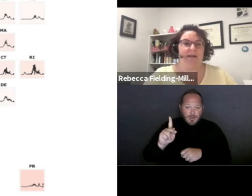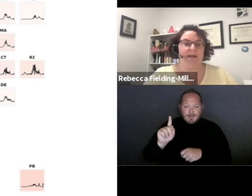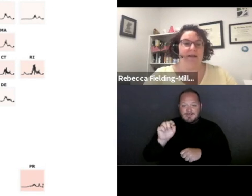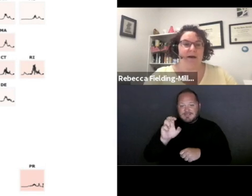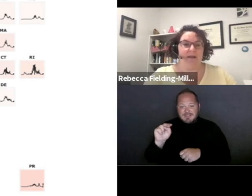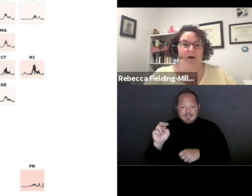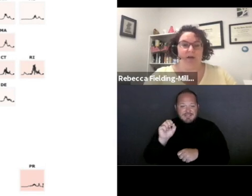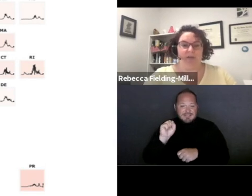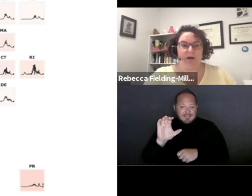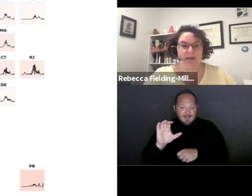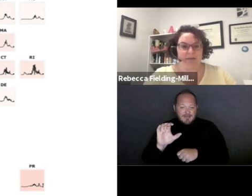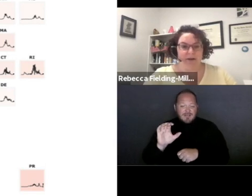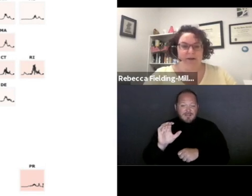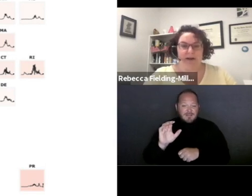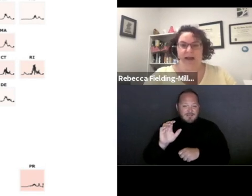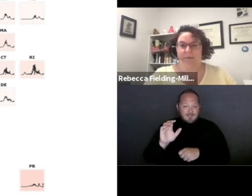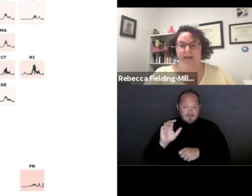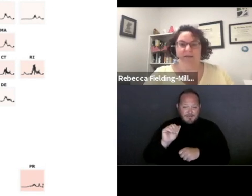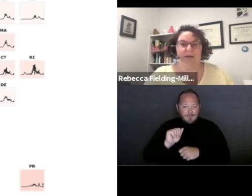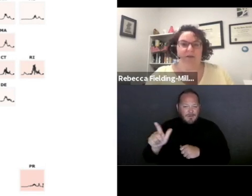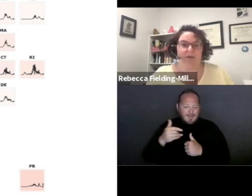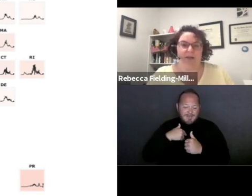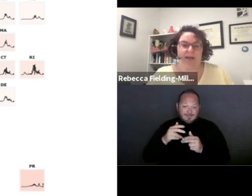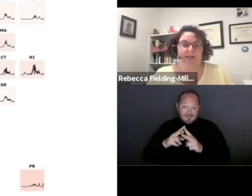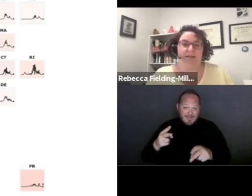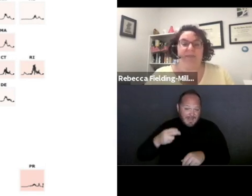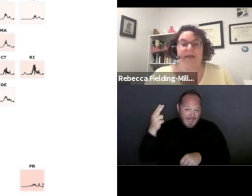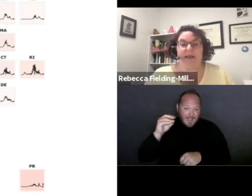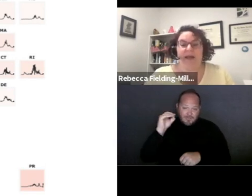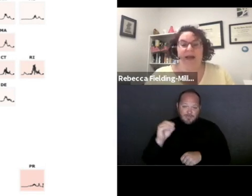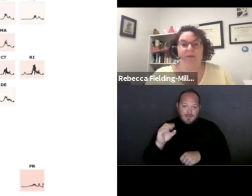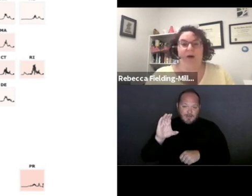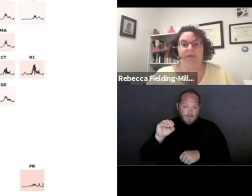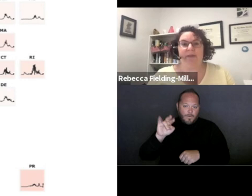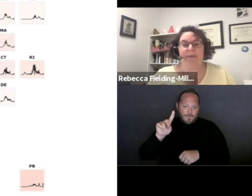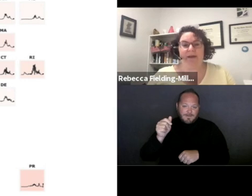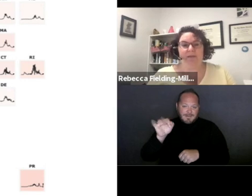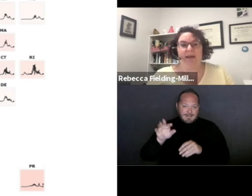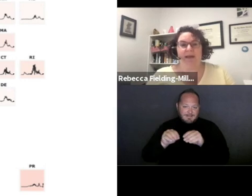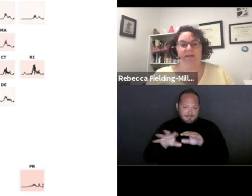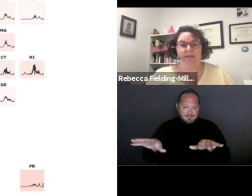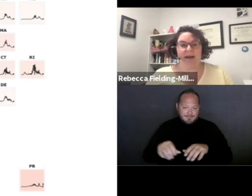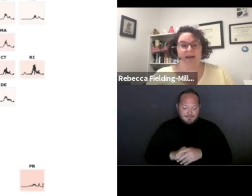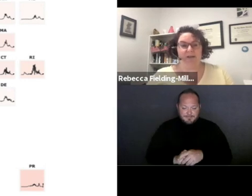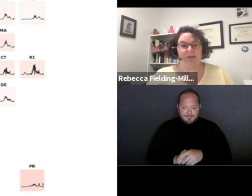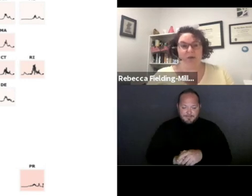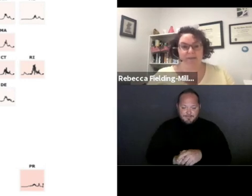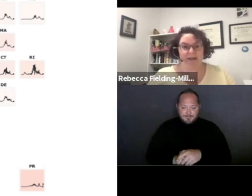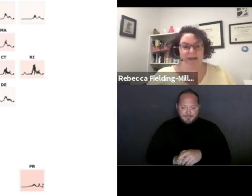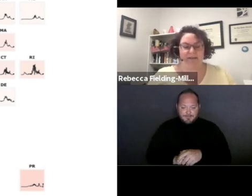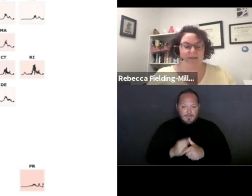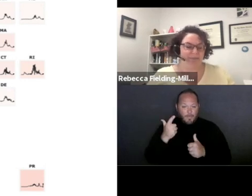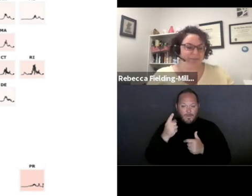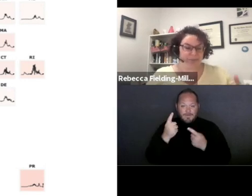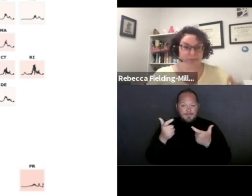Carolina, also all have very, very high rates of COVID-19. And one of the big things that is